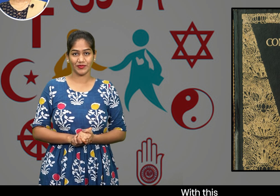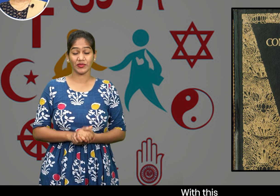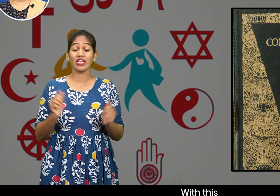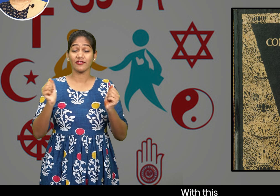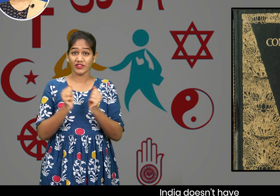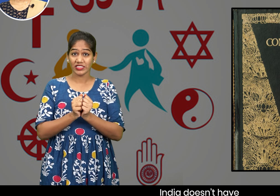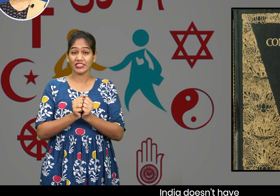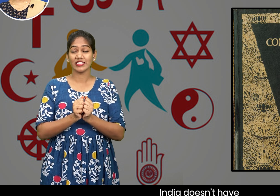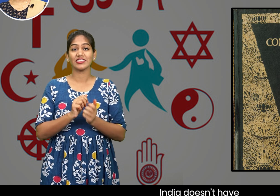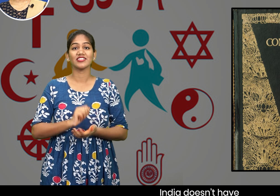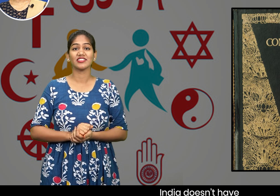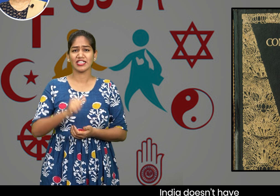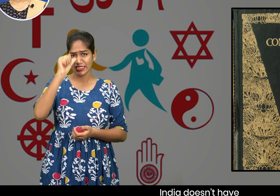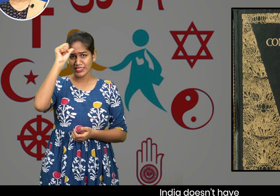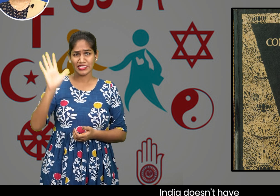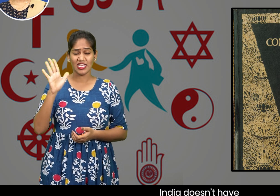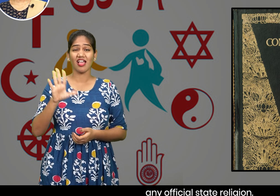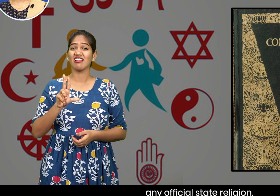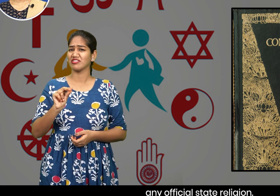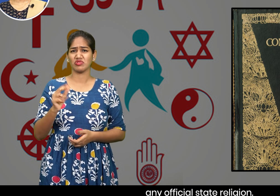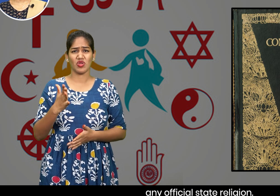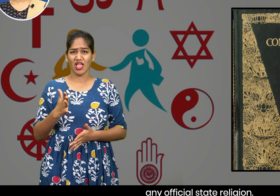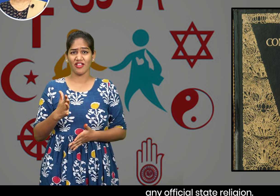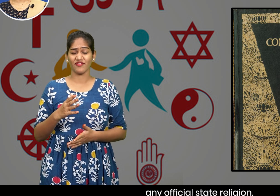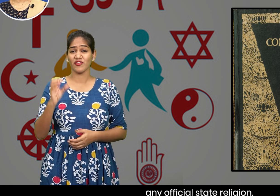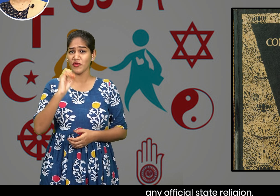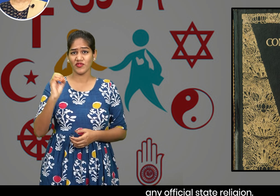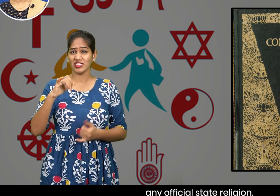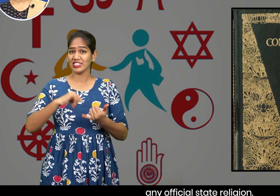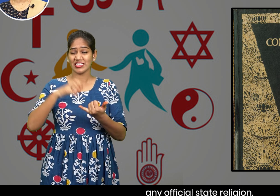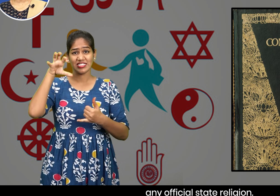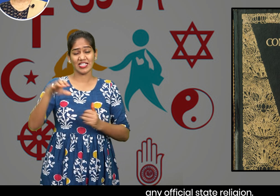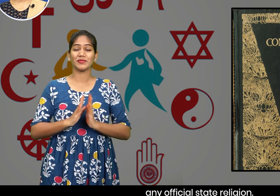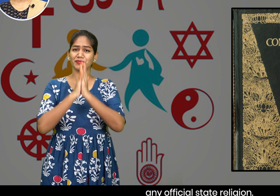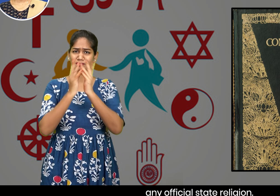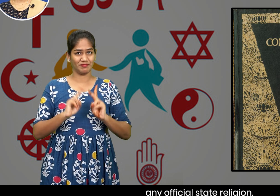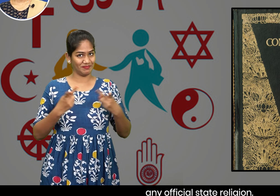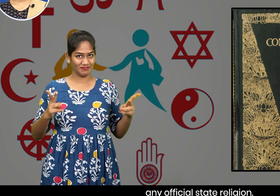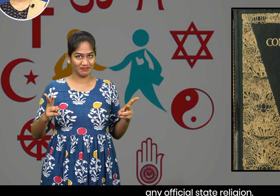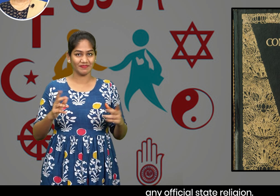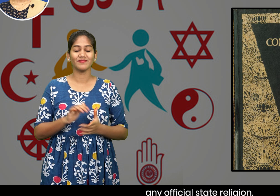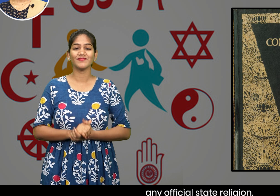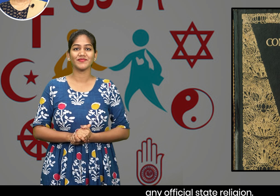With this, India doesn't have any official state religion.